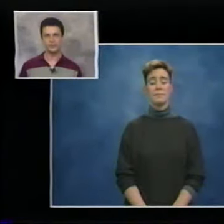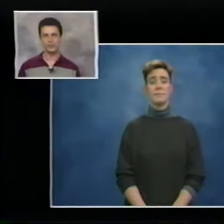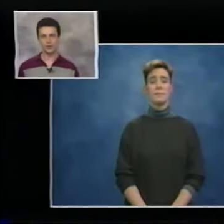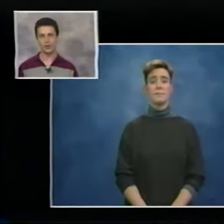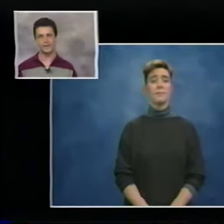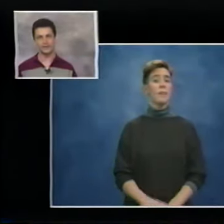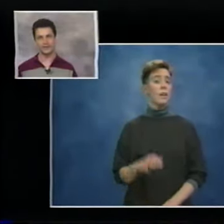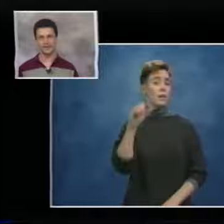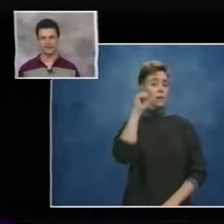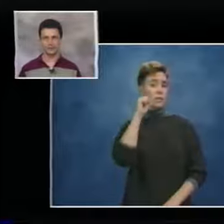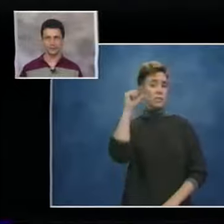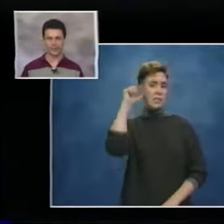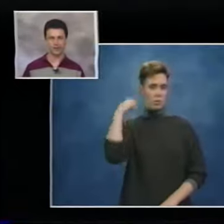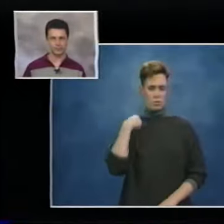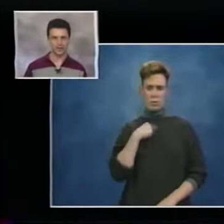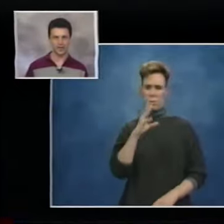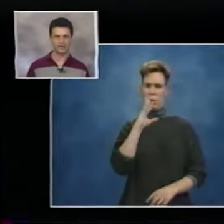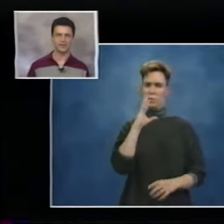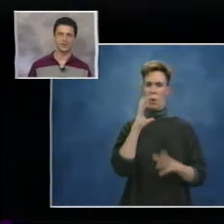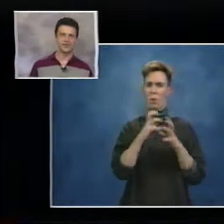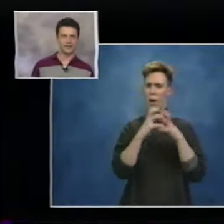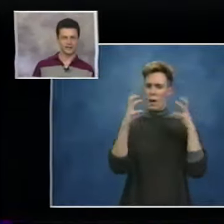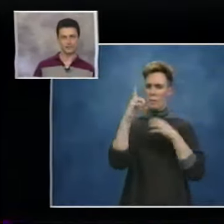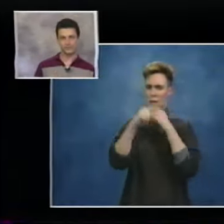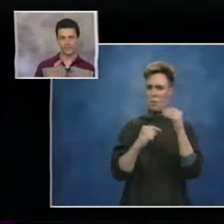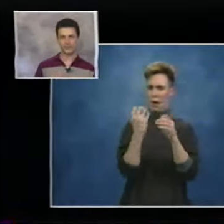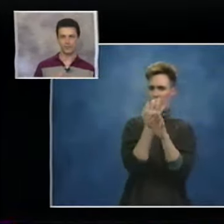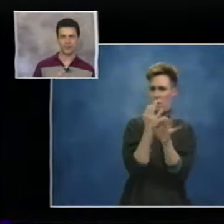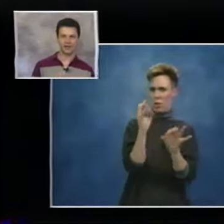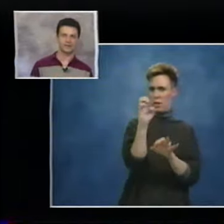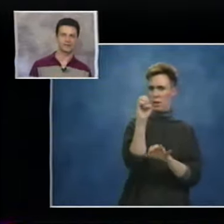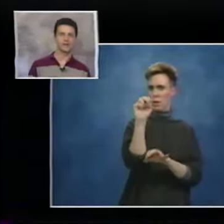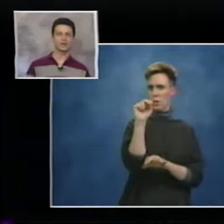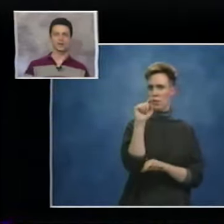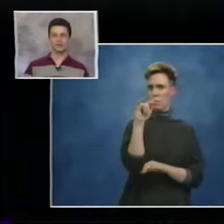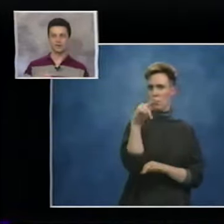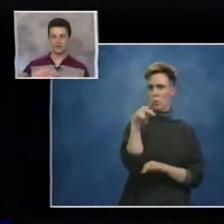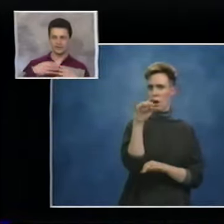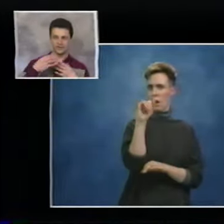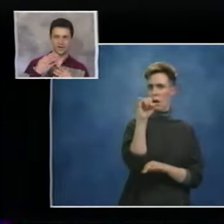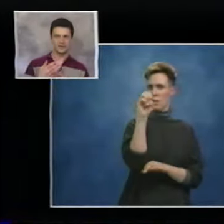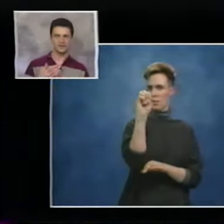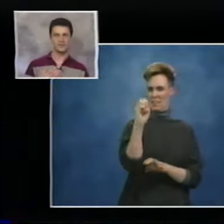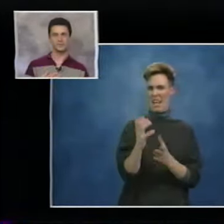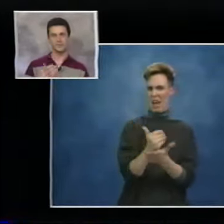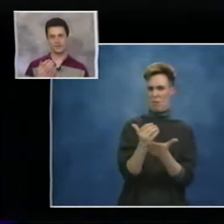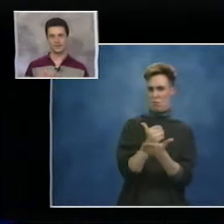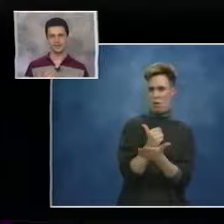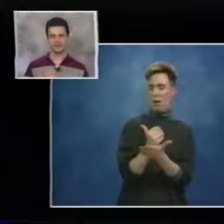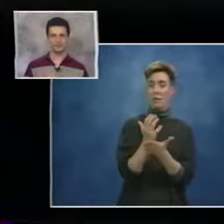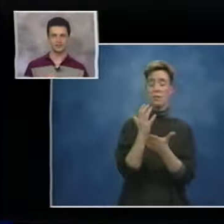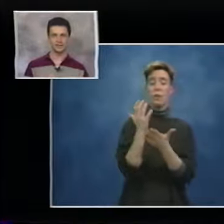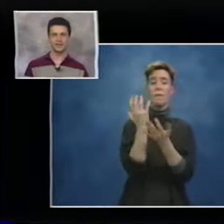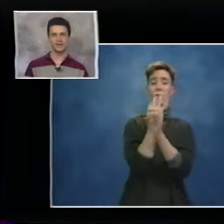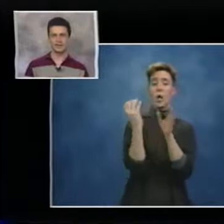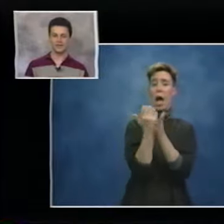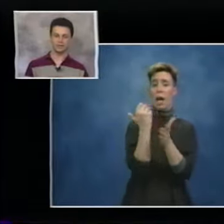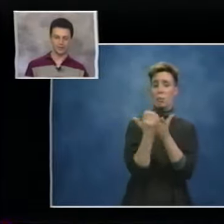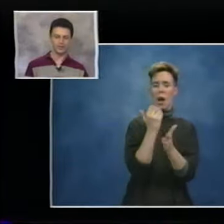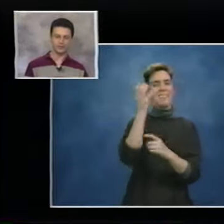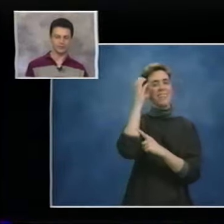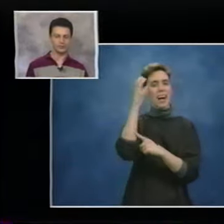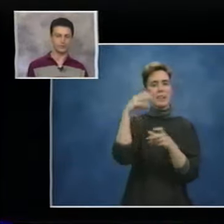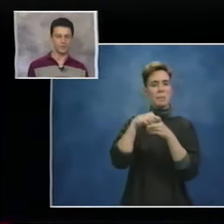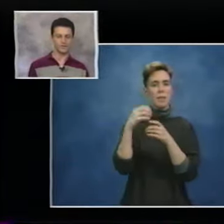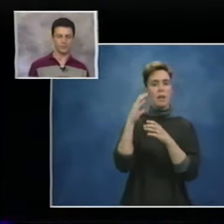Yesterday we spoke quite a bit about free enterprise and how free enterprise is a concept in American history that